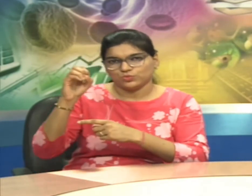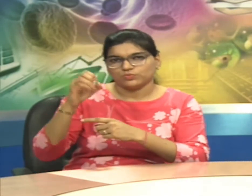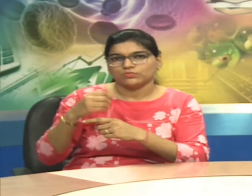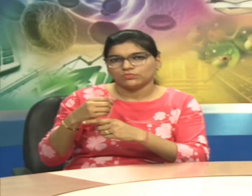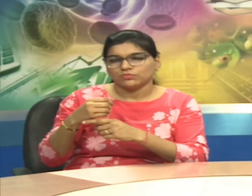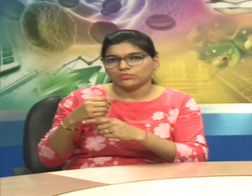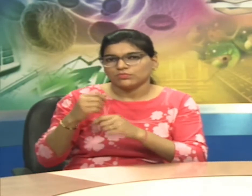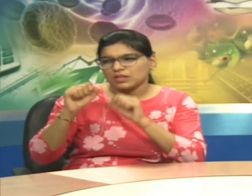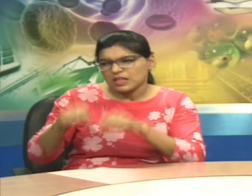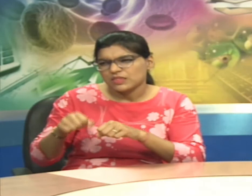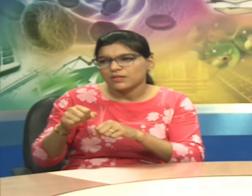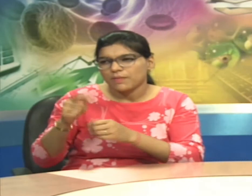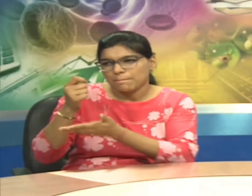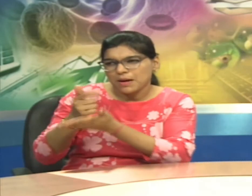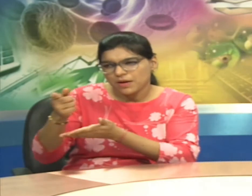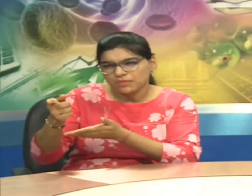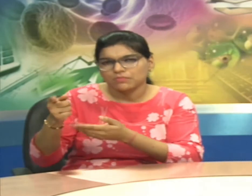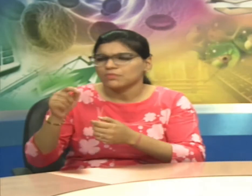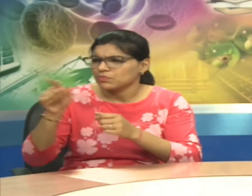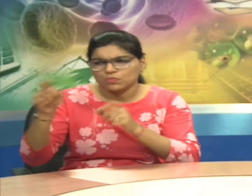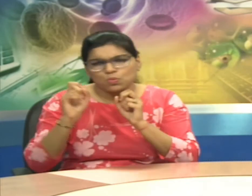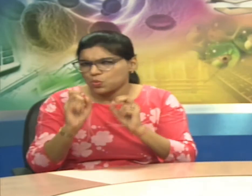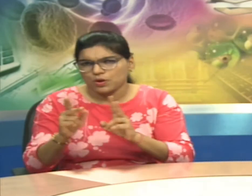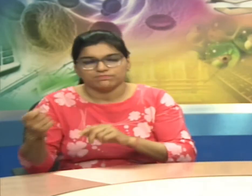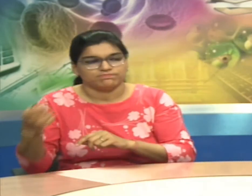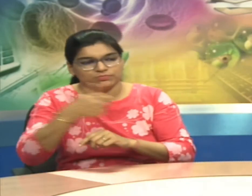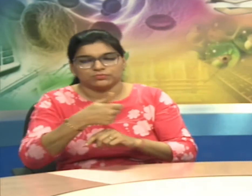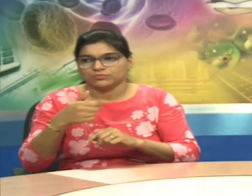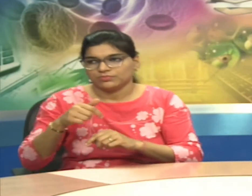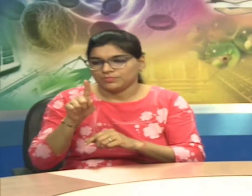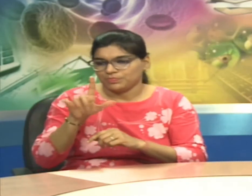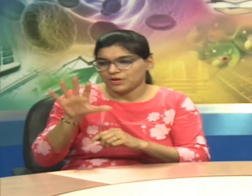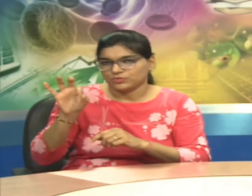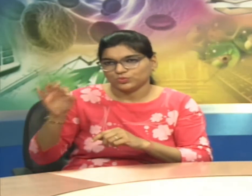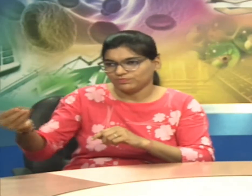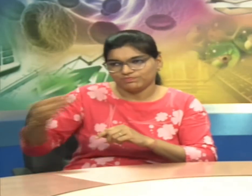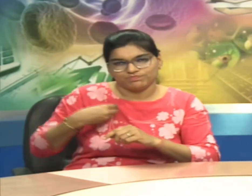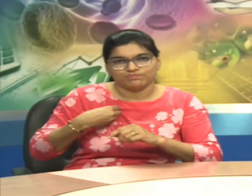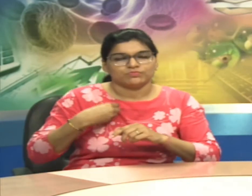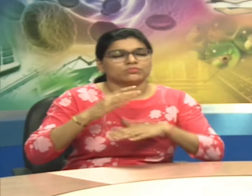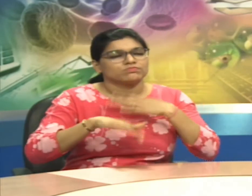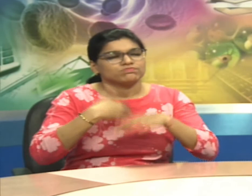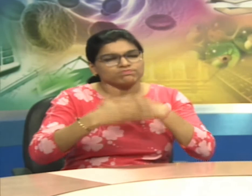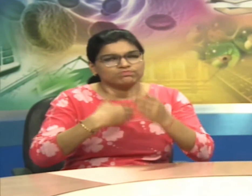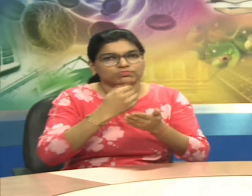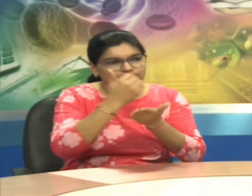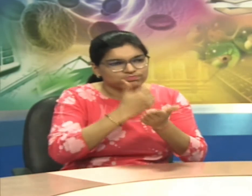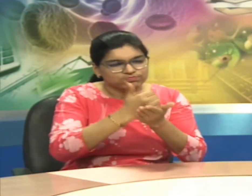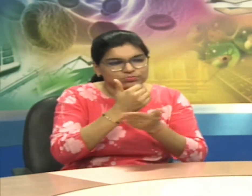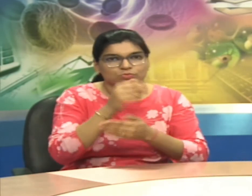For example, you want 1500 rupees, but it is not in your account. You